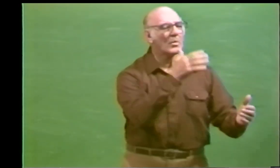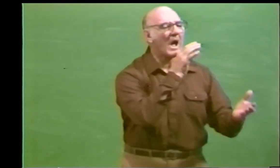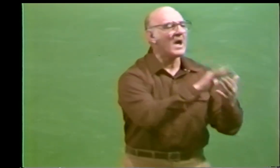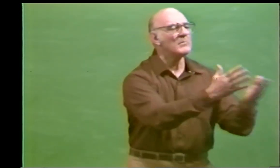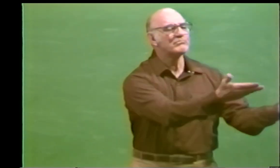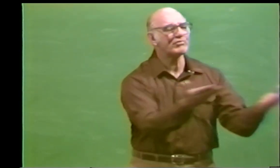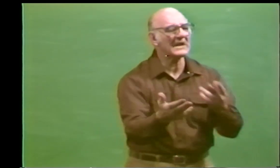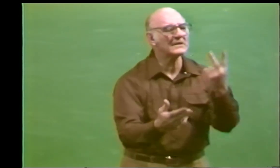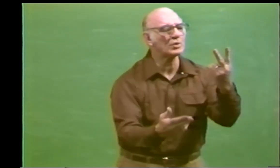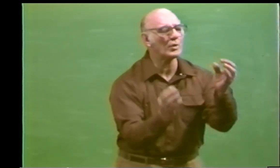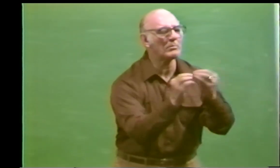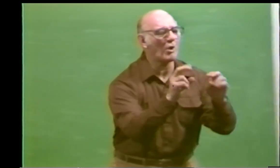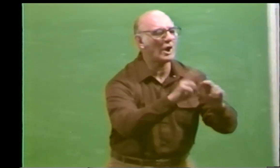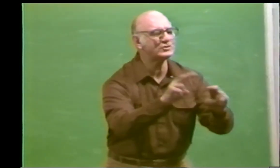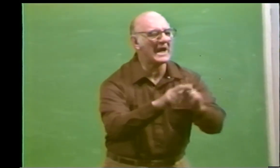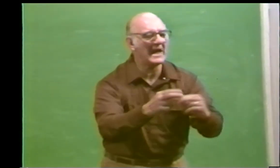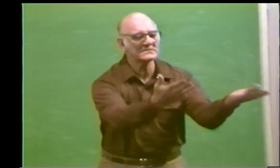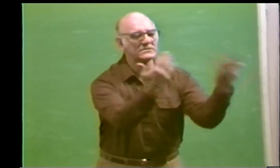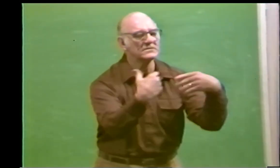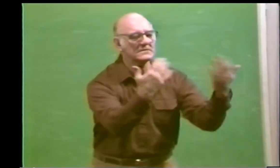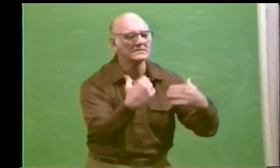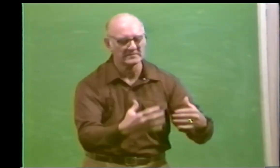Well, bring two more chairs.